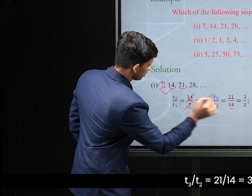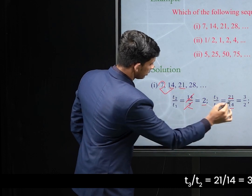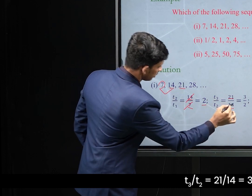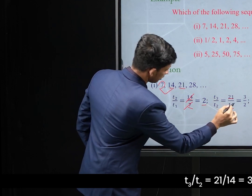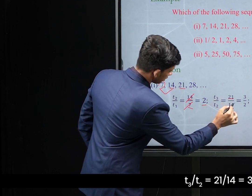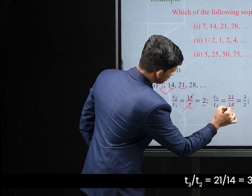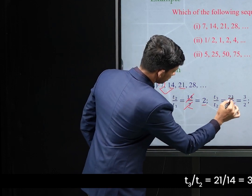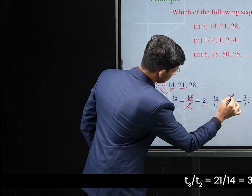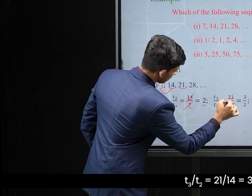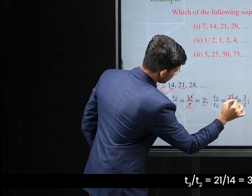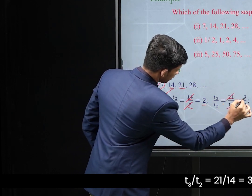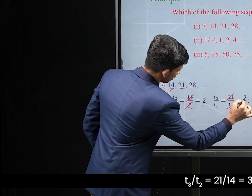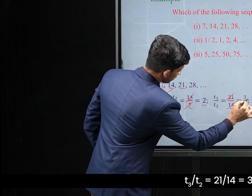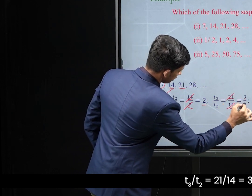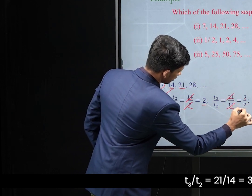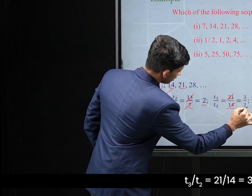which is equal to 3 by 2.